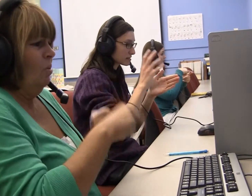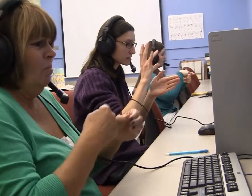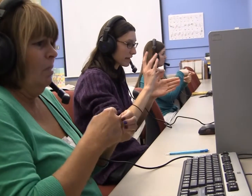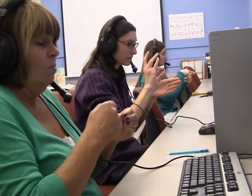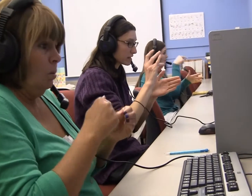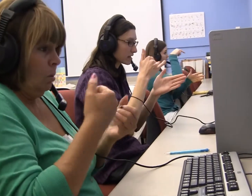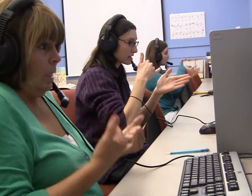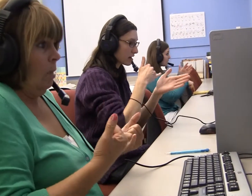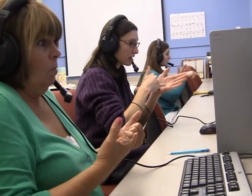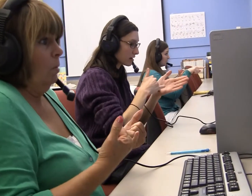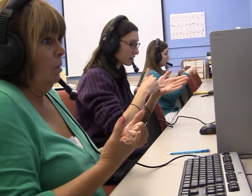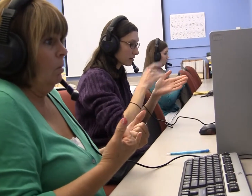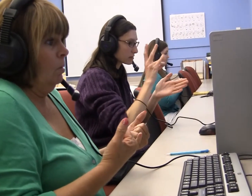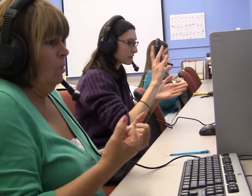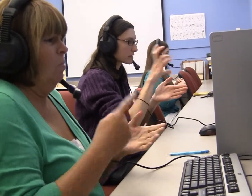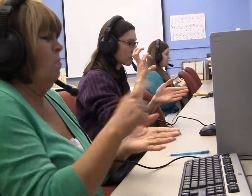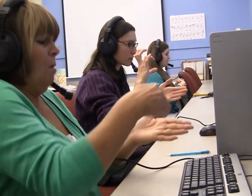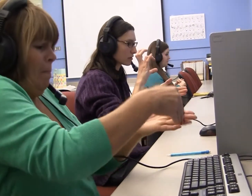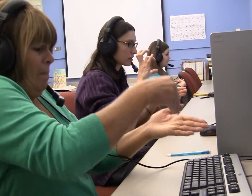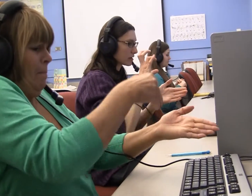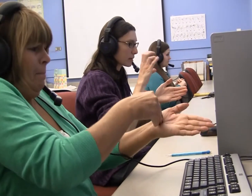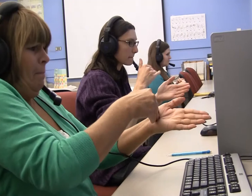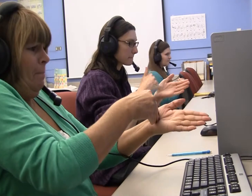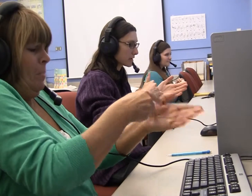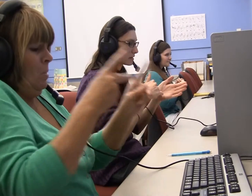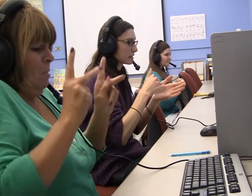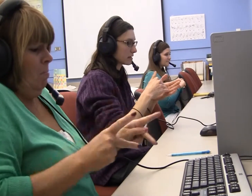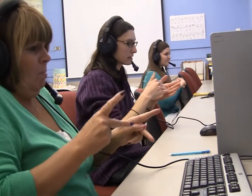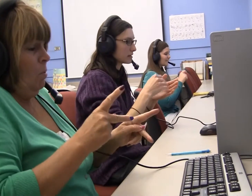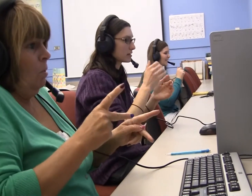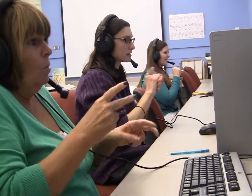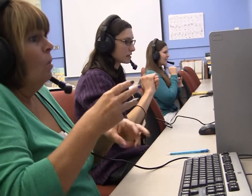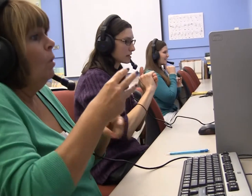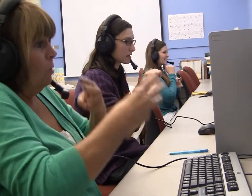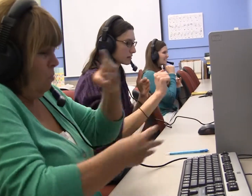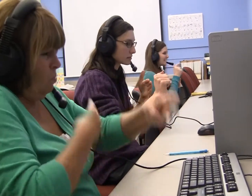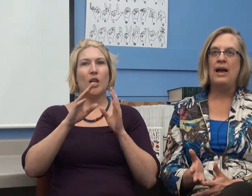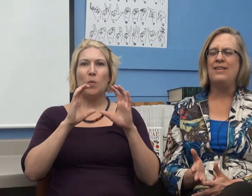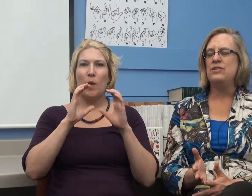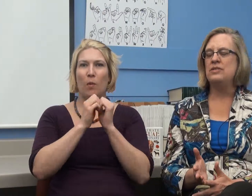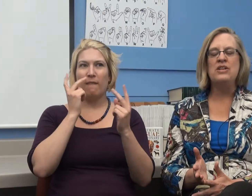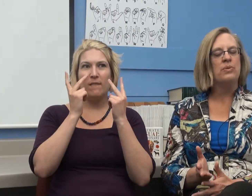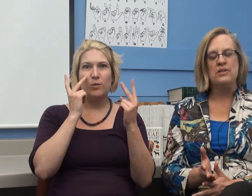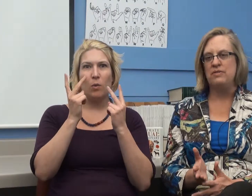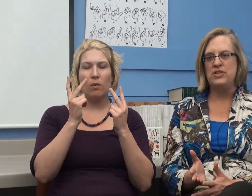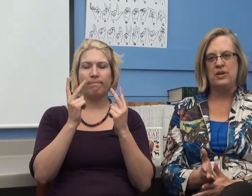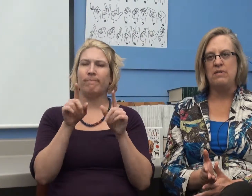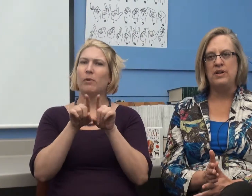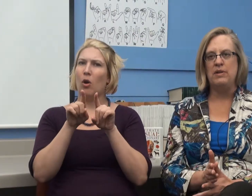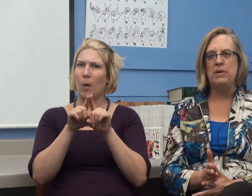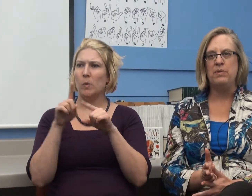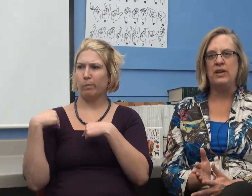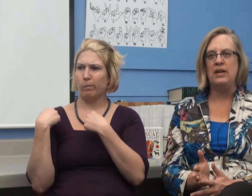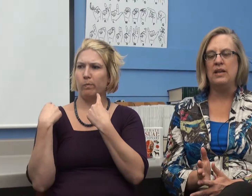through a visual language and often feeling oppressed by the hearing majority in that need. And there's centuries of history